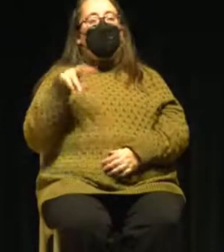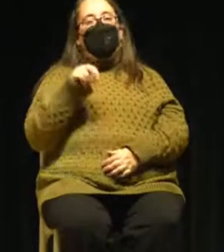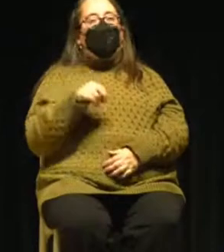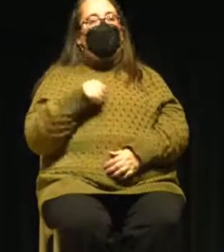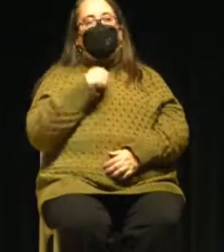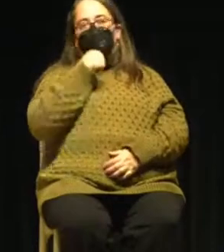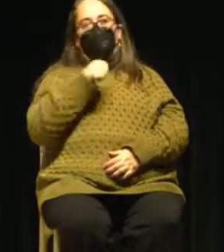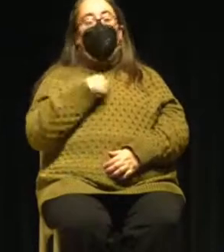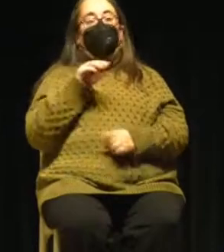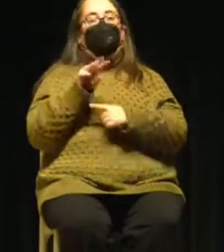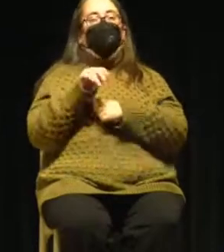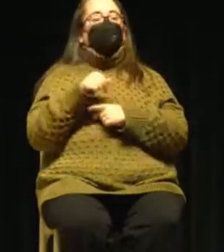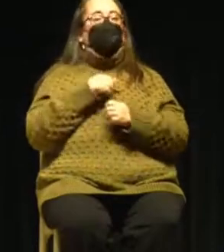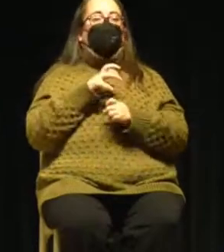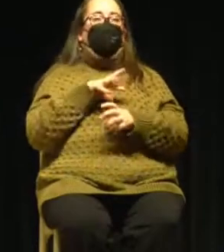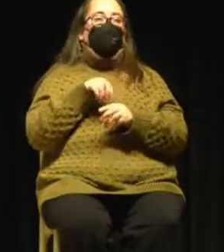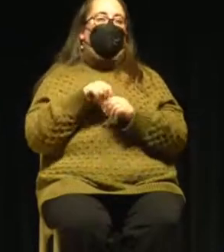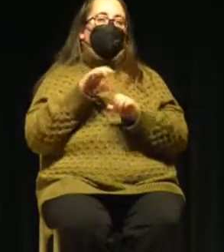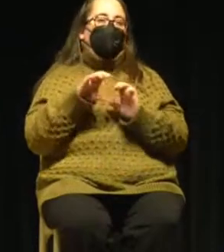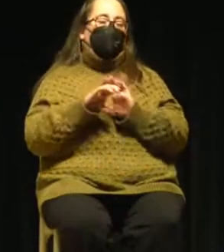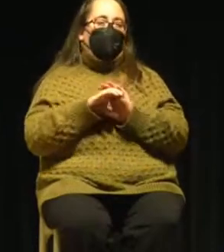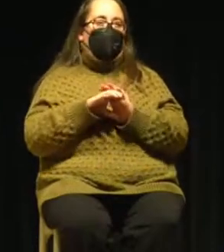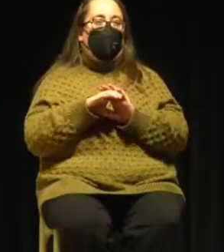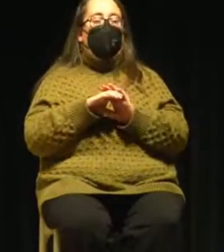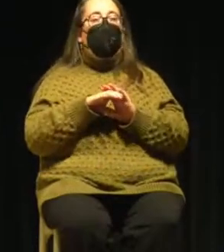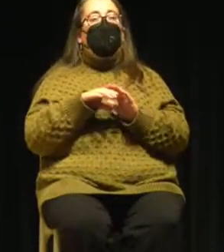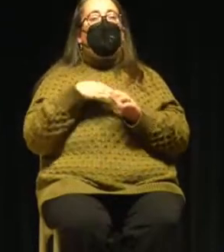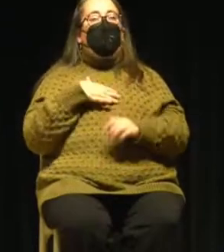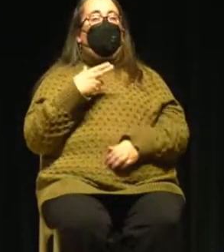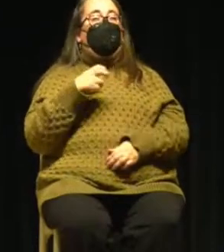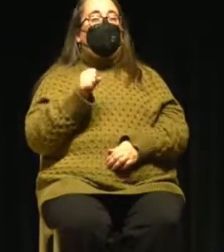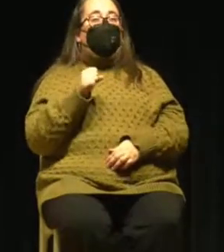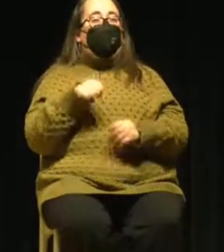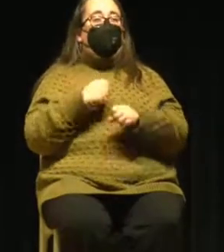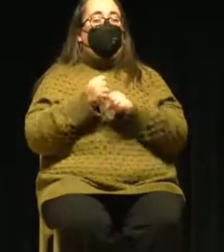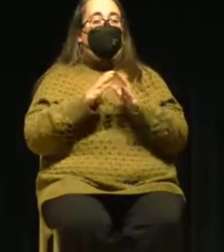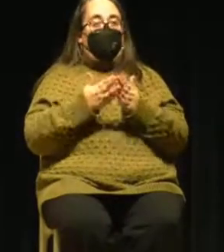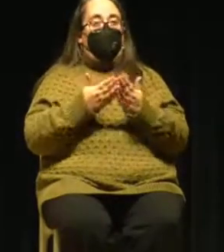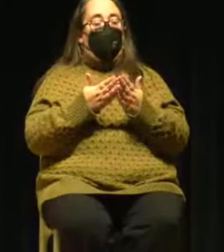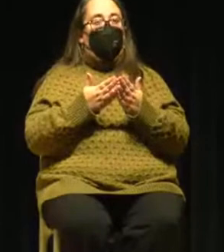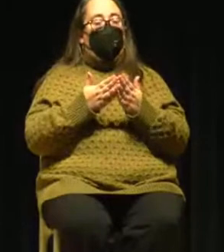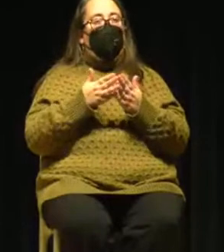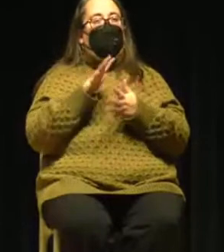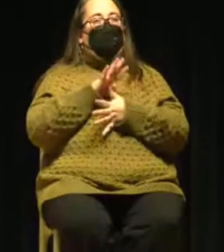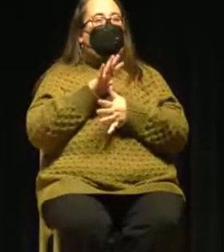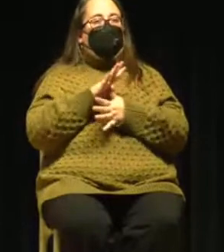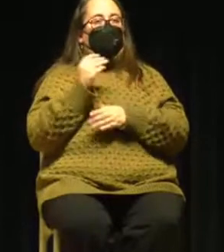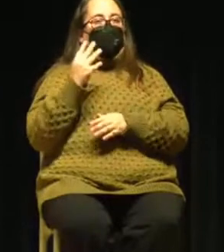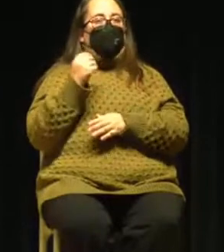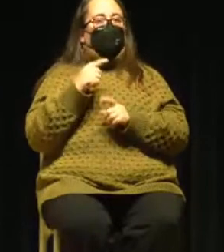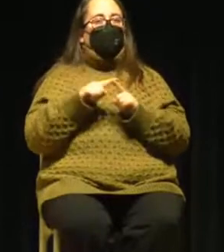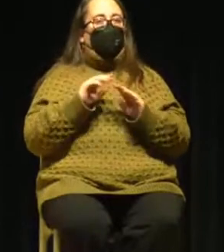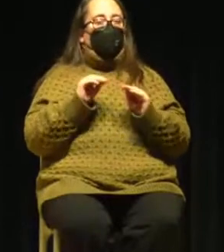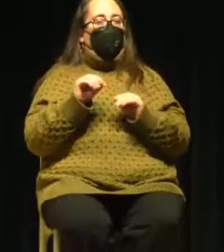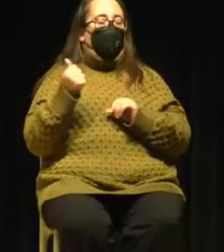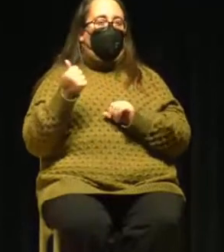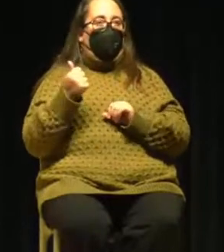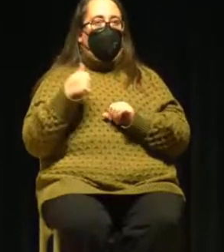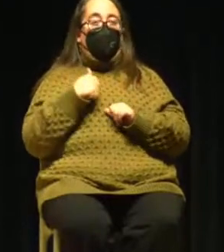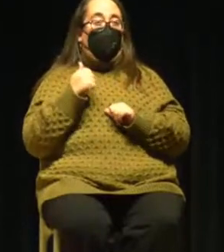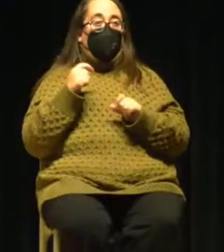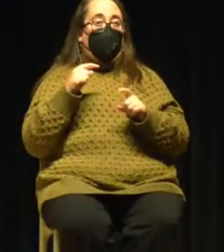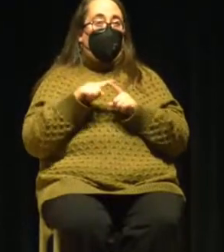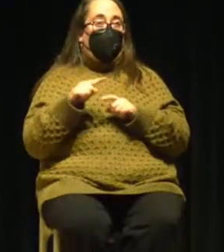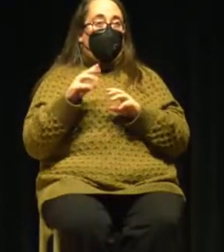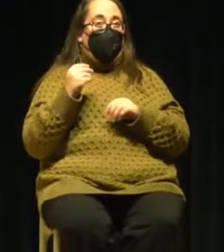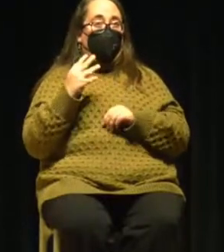don't, no. I'll take the picture. I don't want to be in the picture. My high school yearbook, I had senior pictures, but I never appear like in any of the other year. I just wouldn't go to